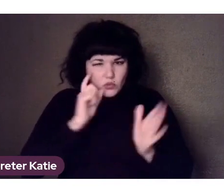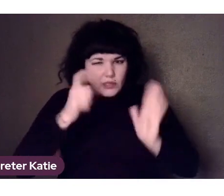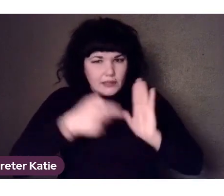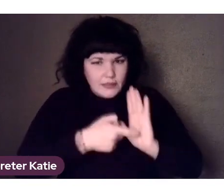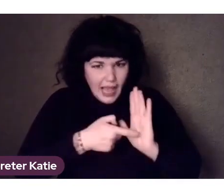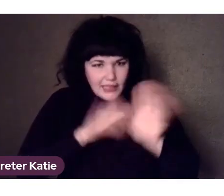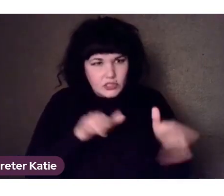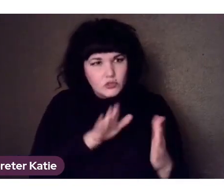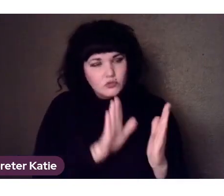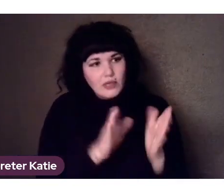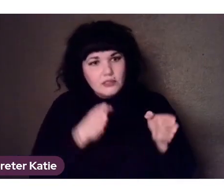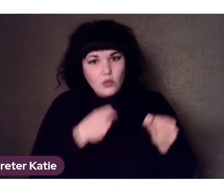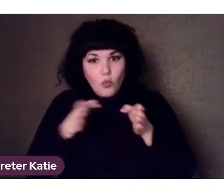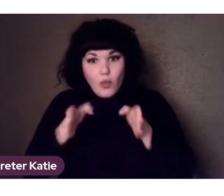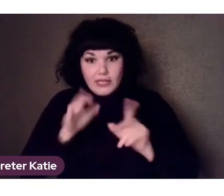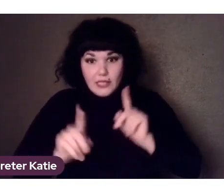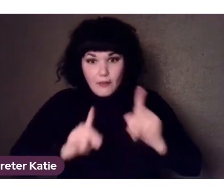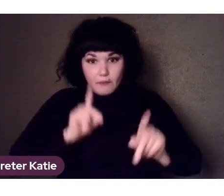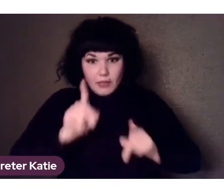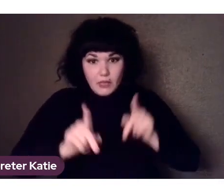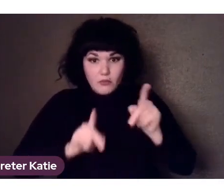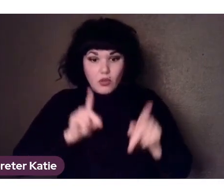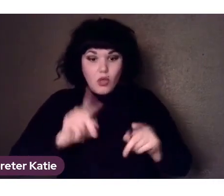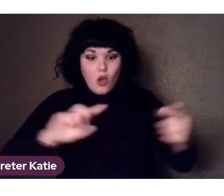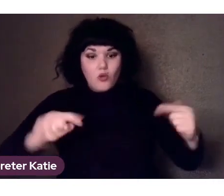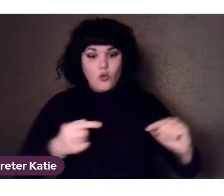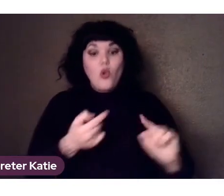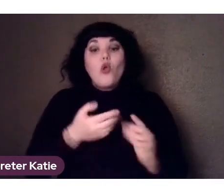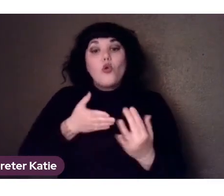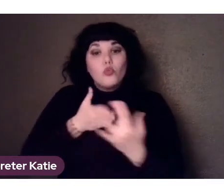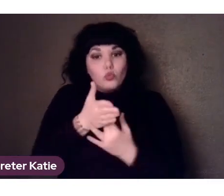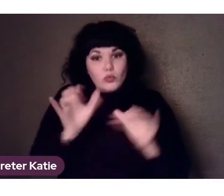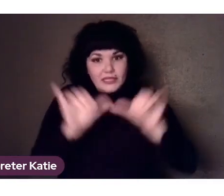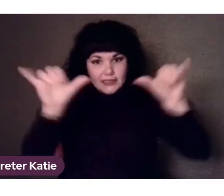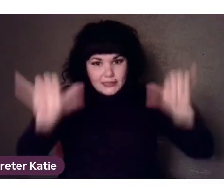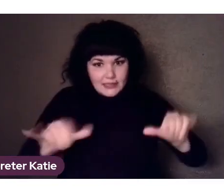that people are being hurt by the systems in place.